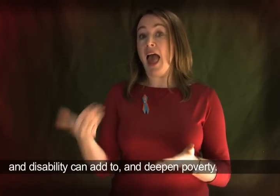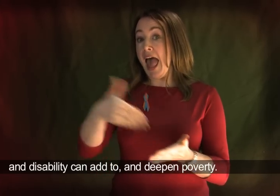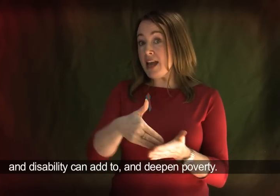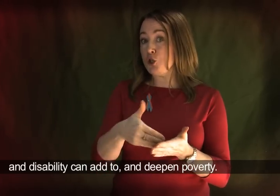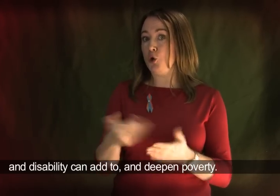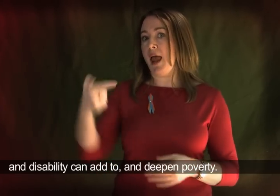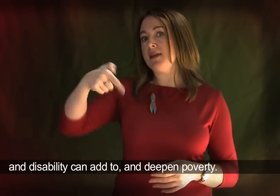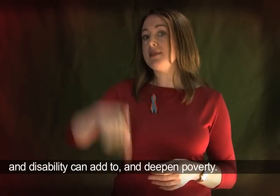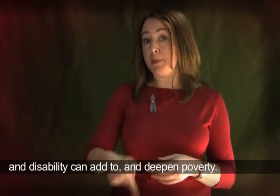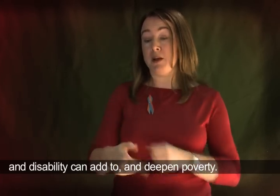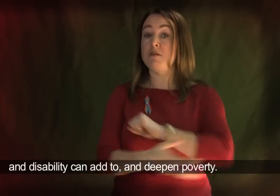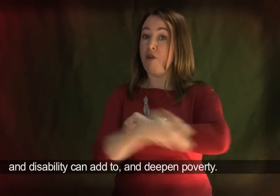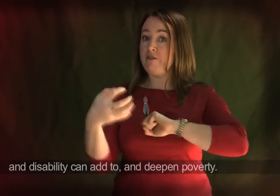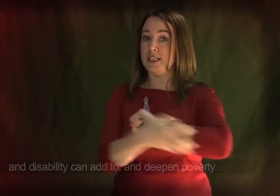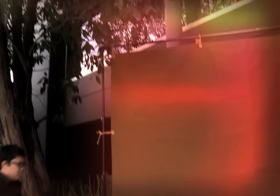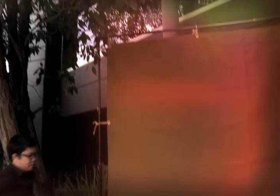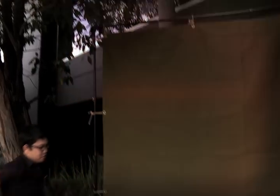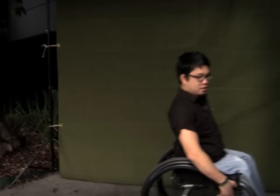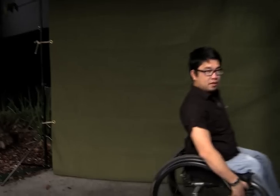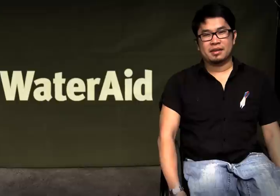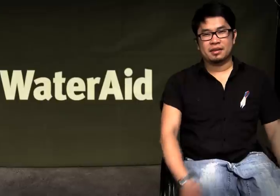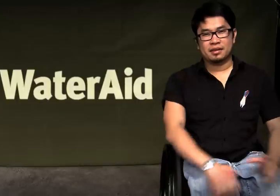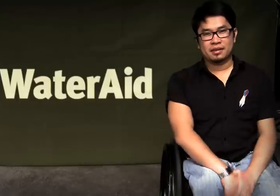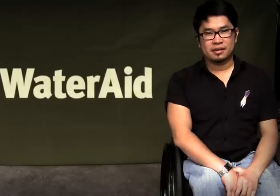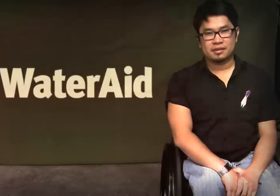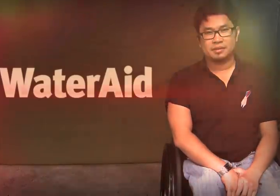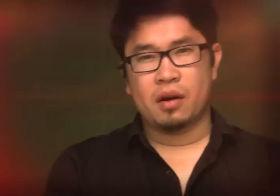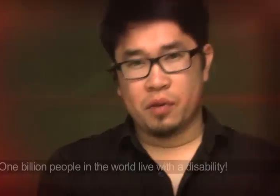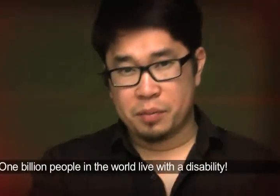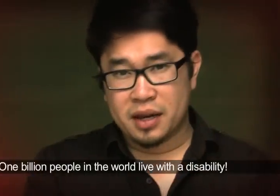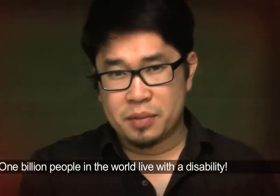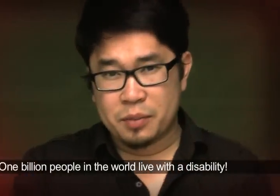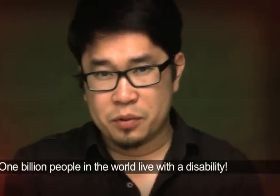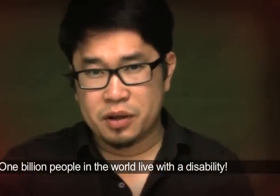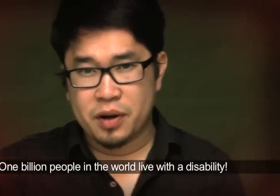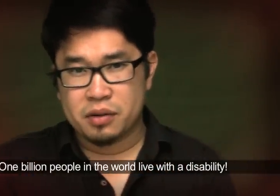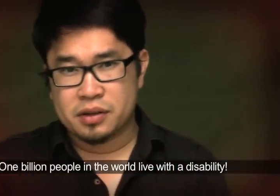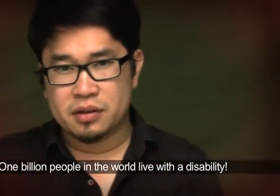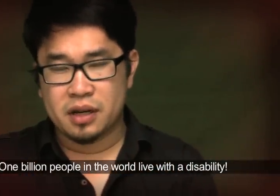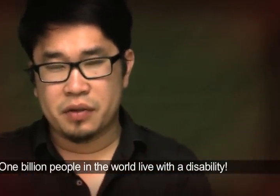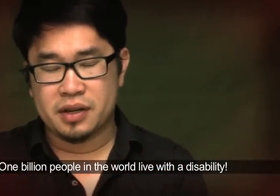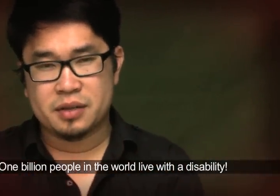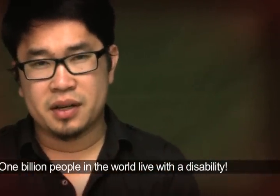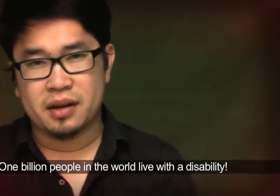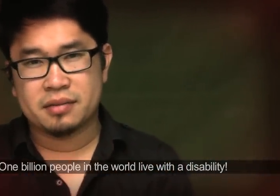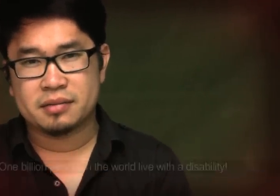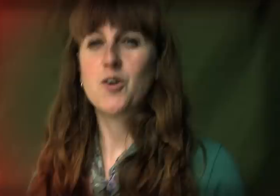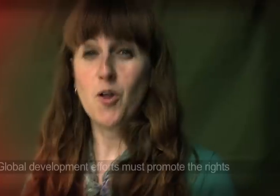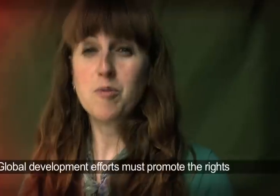add to and deepen poverty. One billion people in the world live with a disability. Global